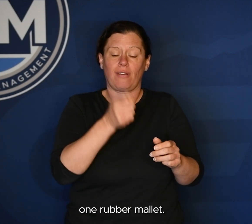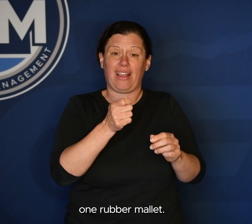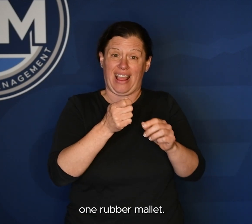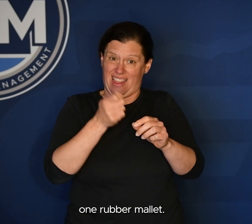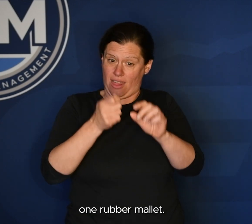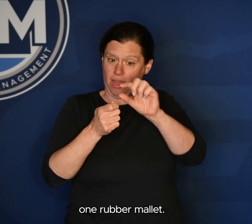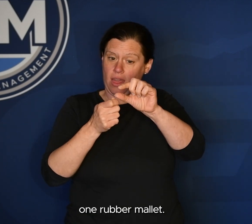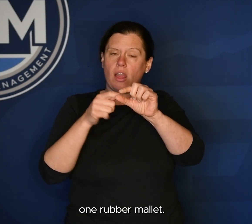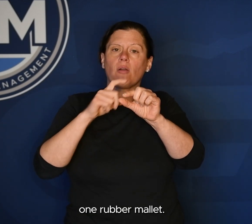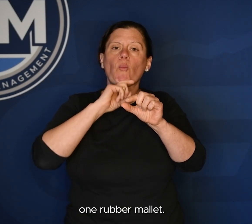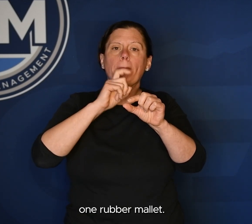1 rubber mallet,